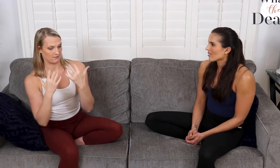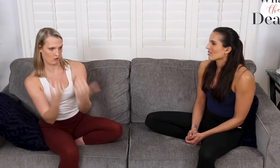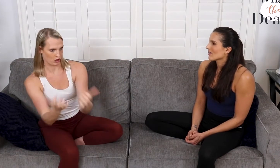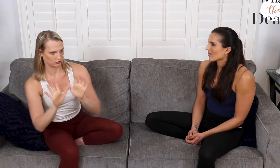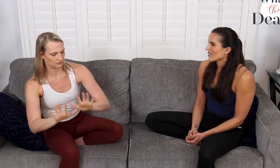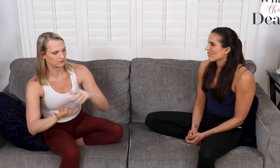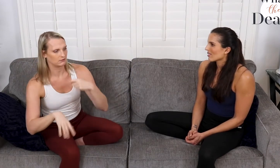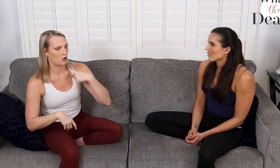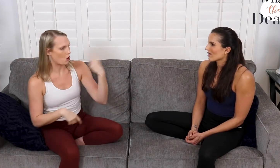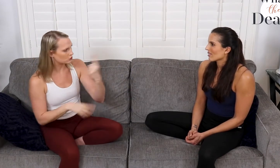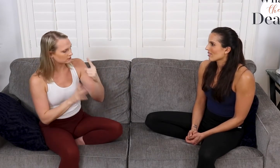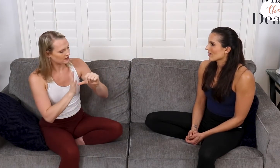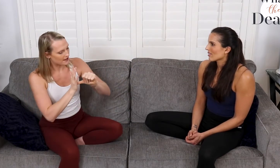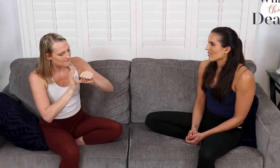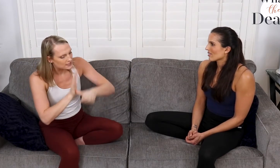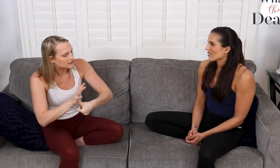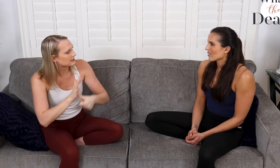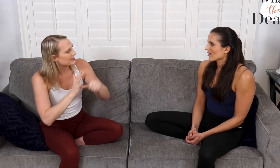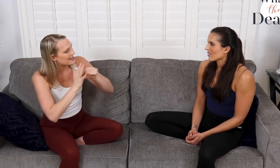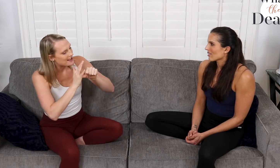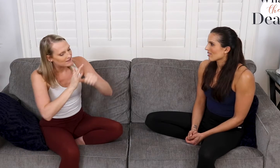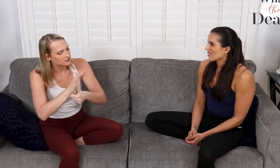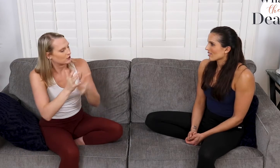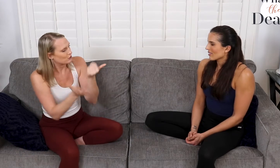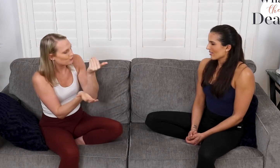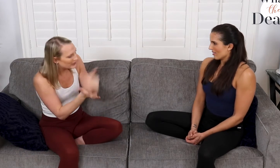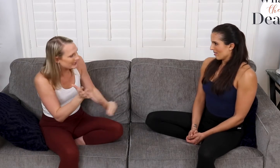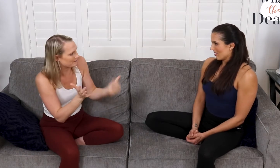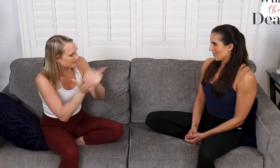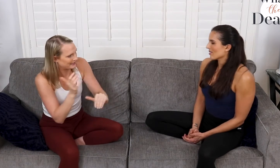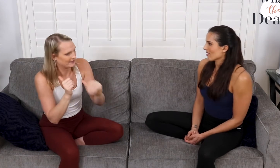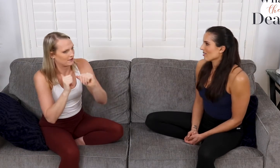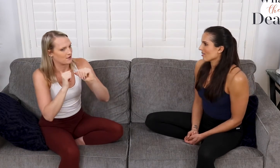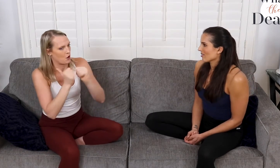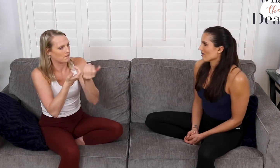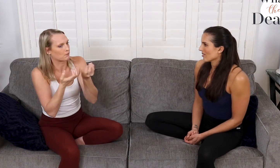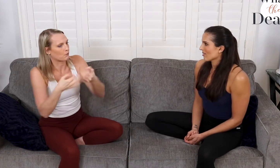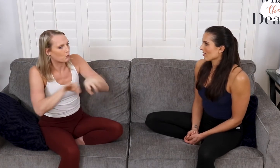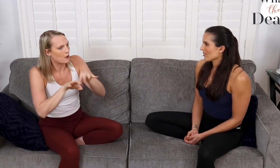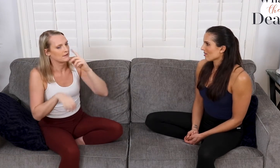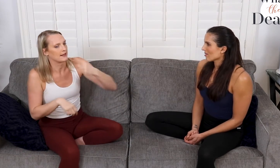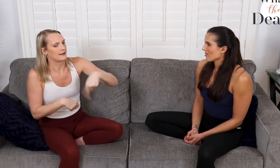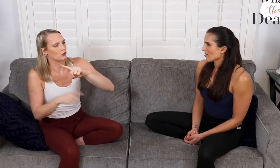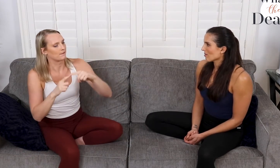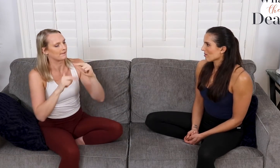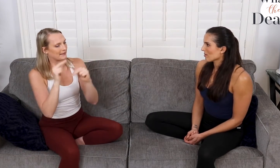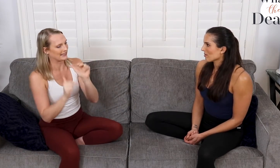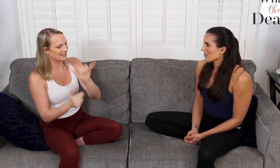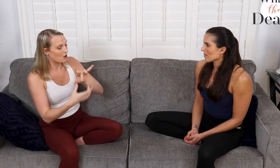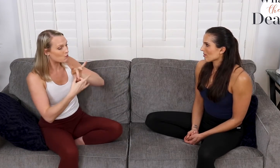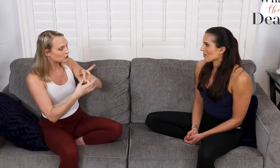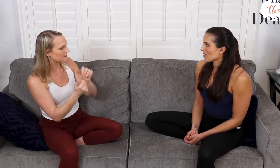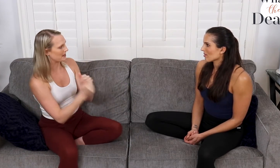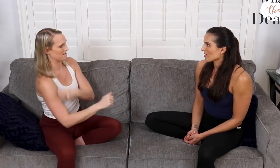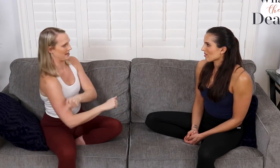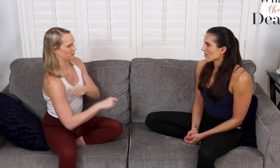really investing the time to develop that bond. So I think it's really important for non-deaf people to really